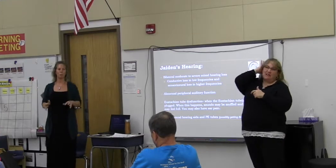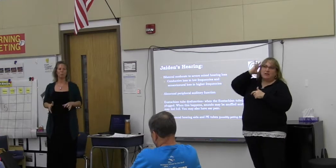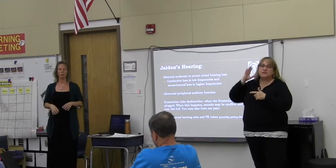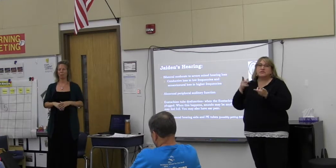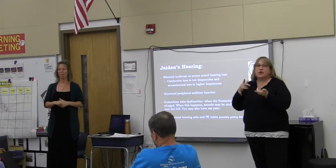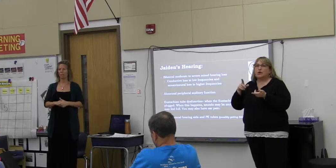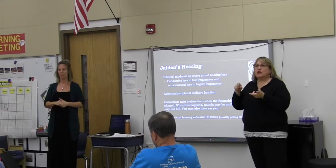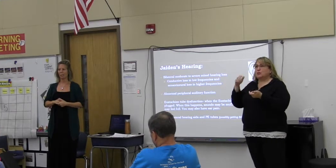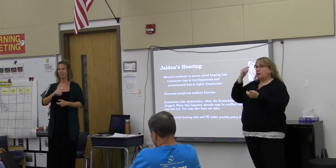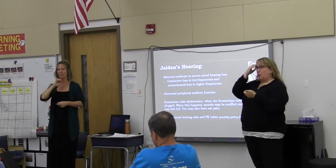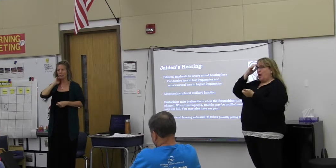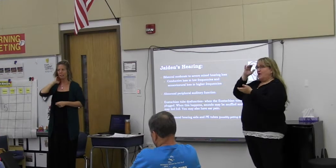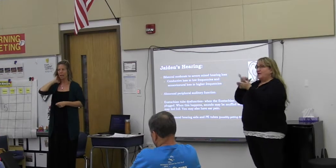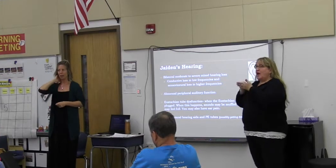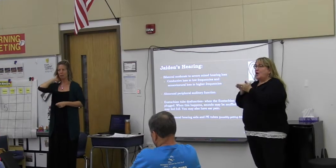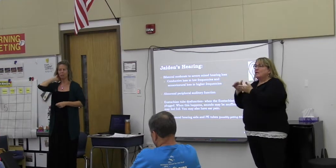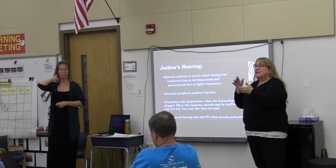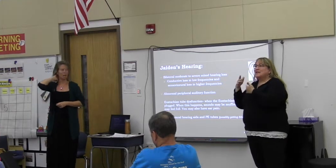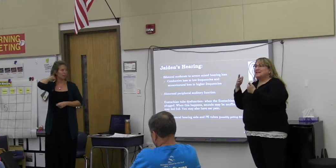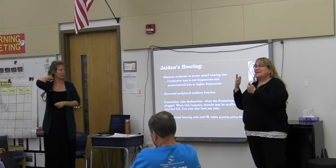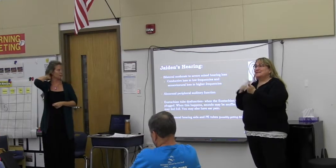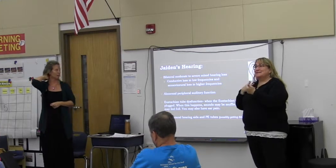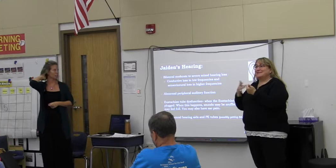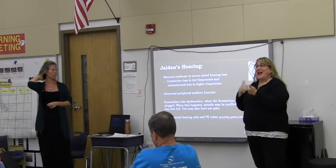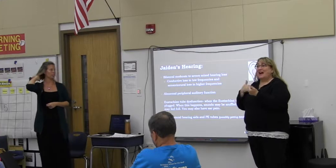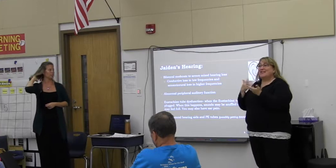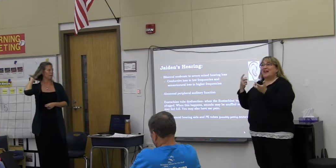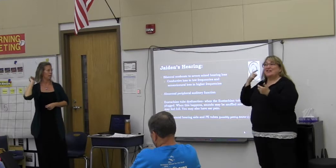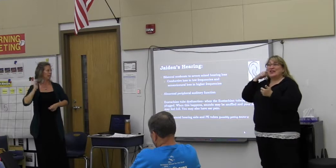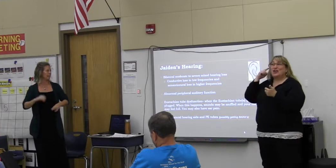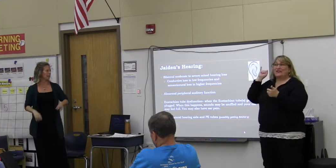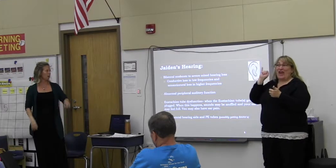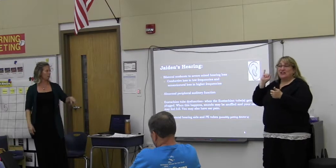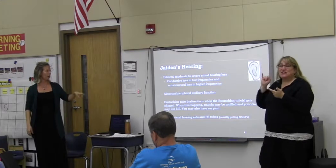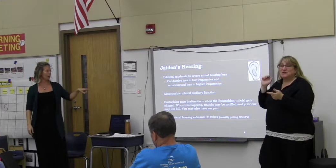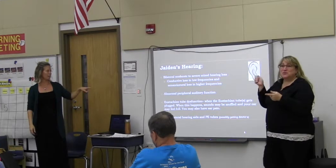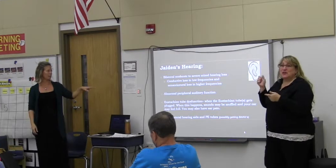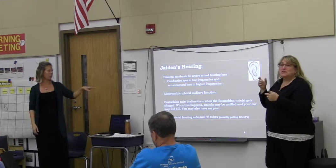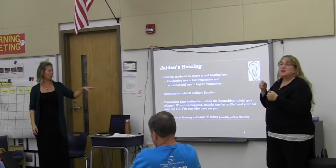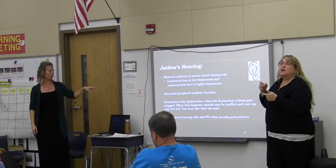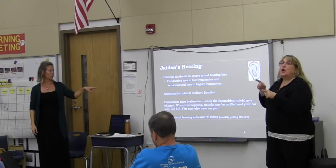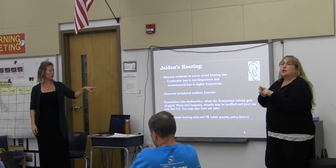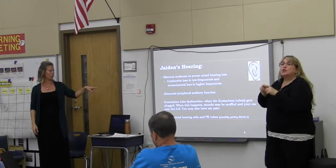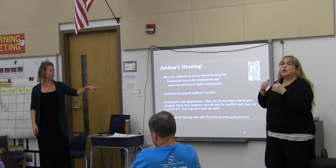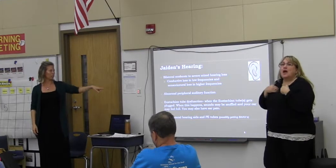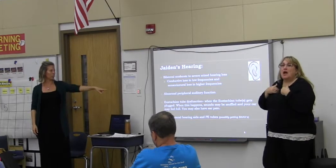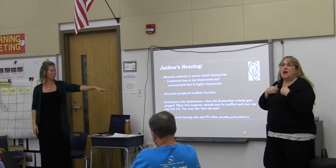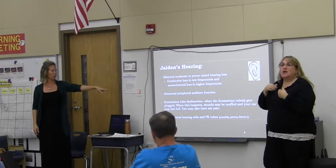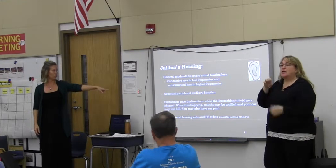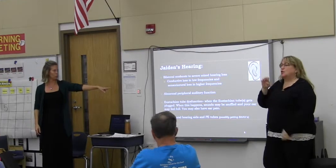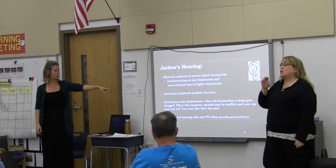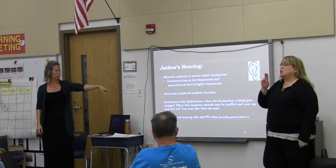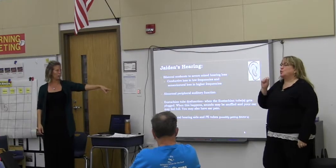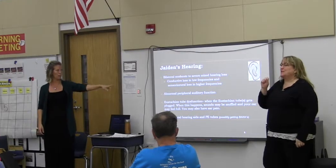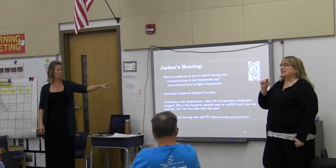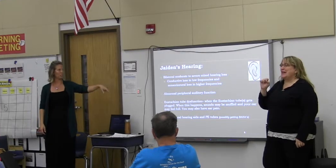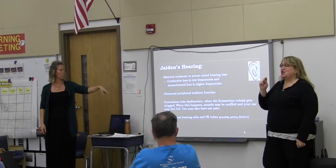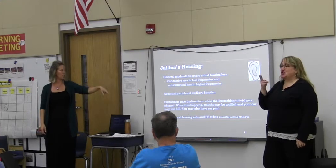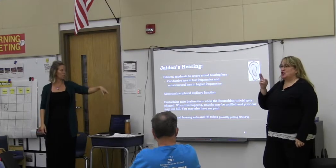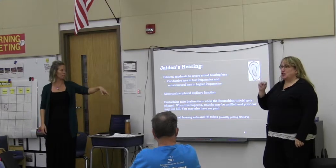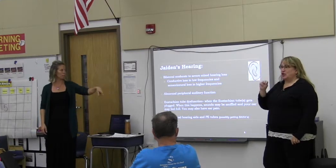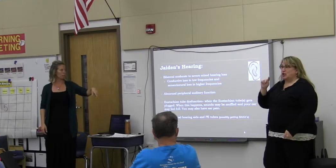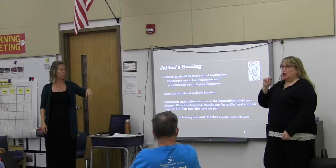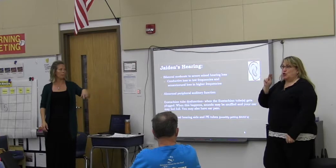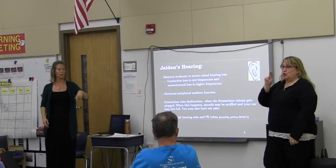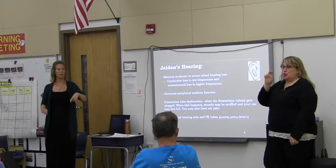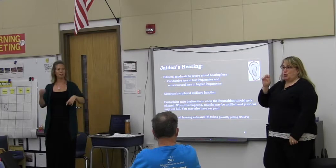So just be mindful that a lot of times he does have a lot of ear infections. He also has what's called eustachian tube